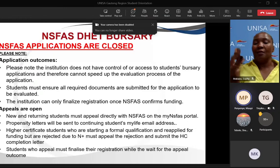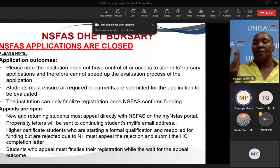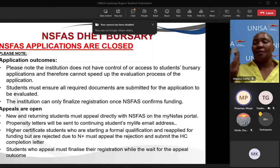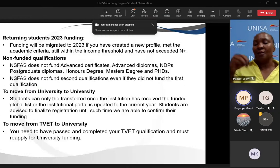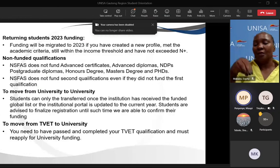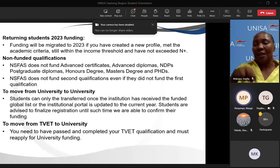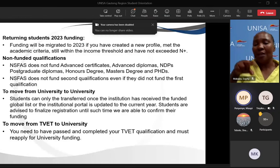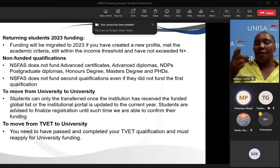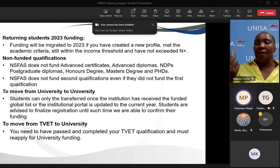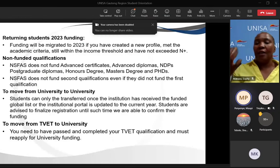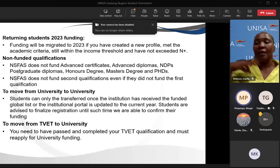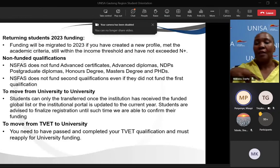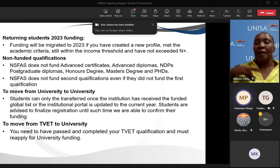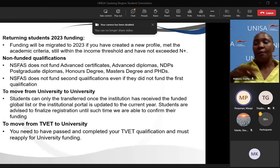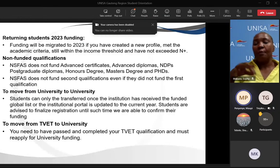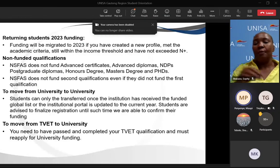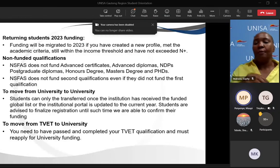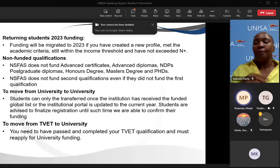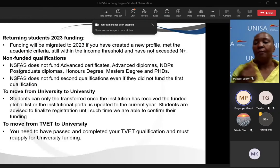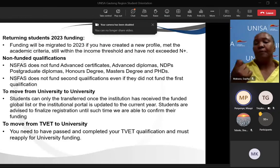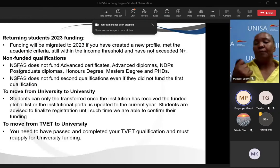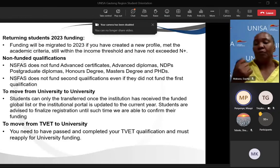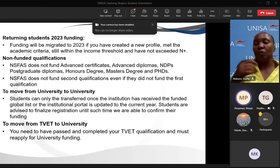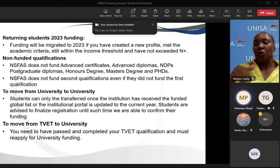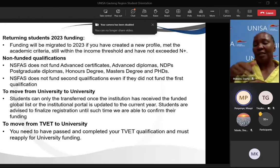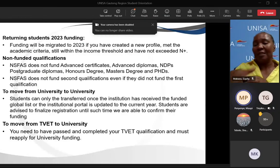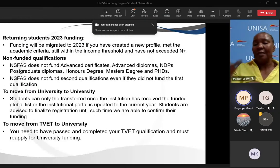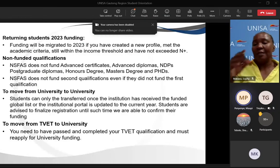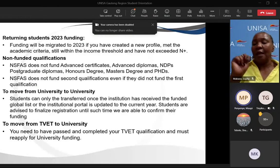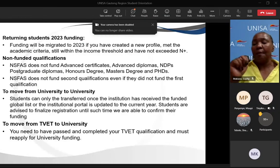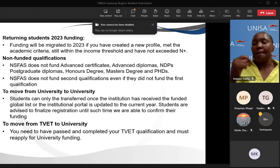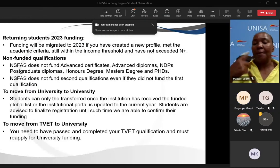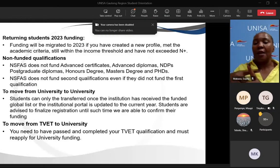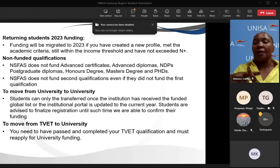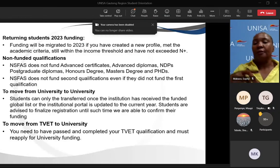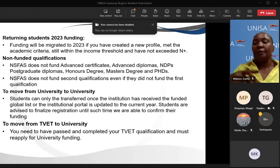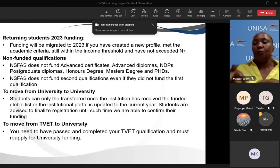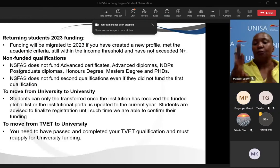as well as you have not exceeded the n-class role